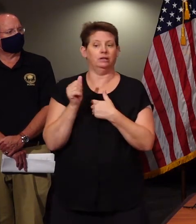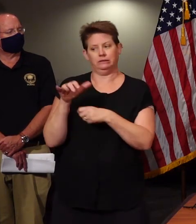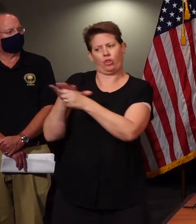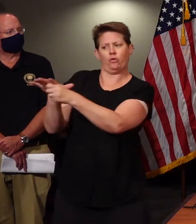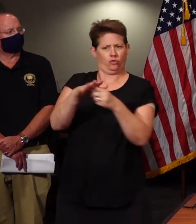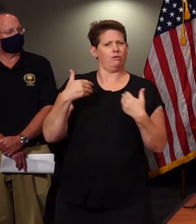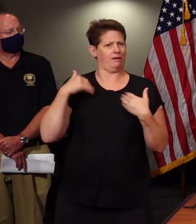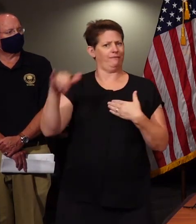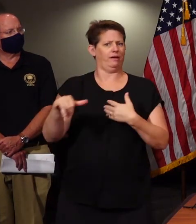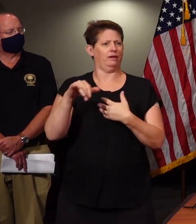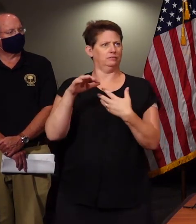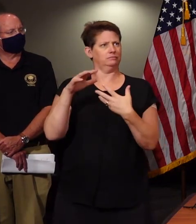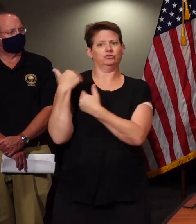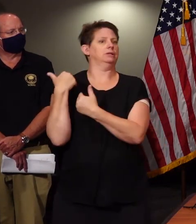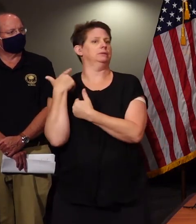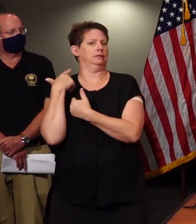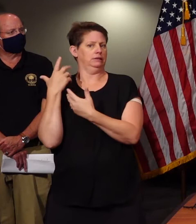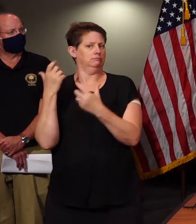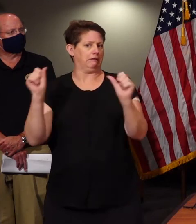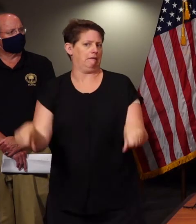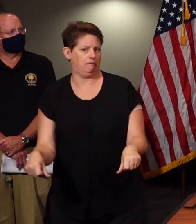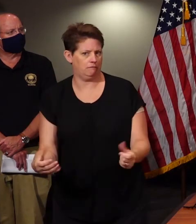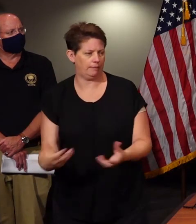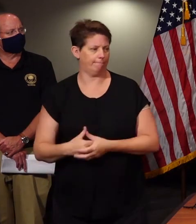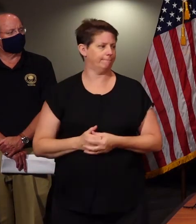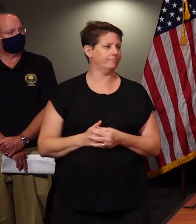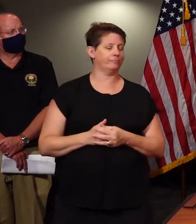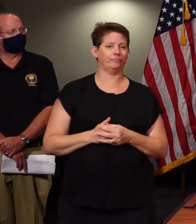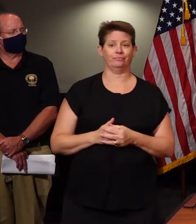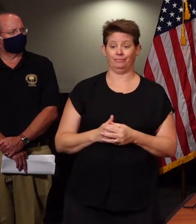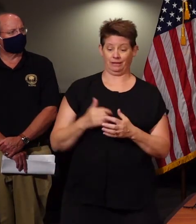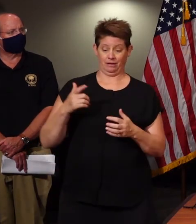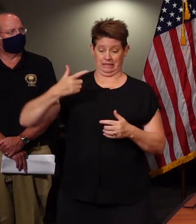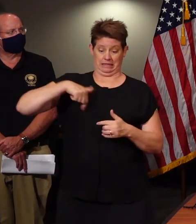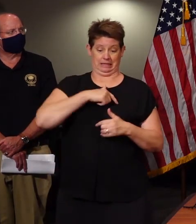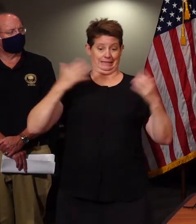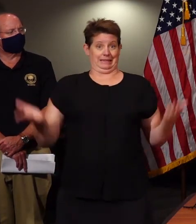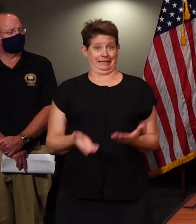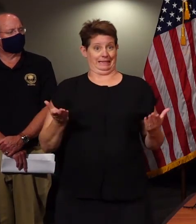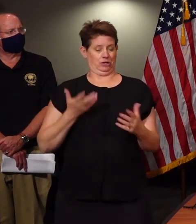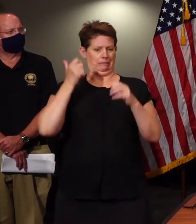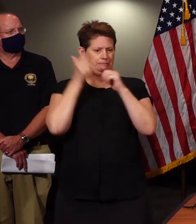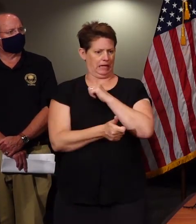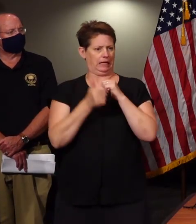kind of responsibilities. But we cannot enforce all that. We can pass, if passing a